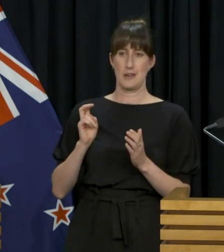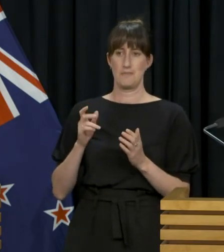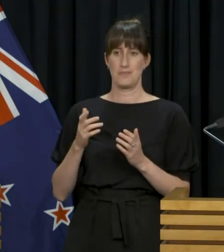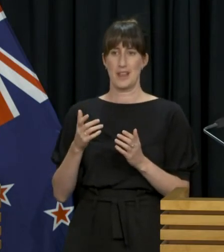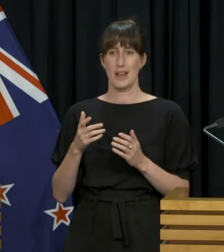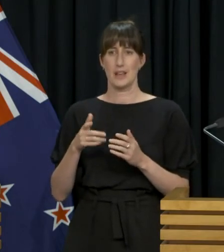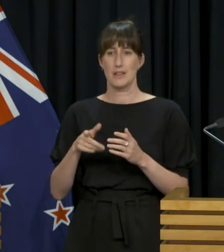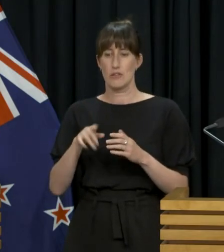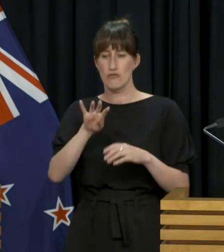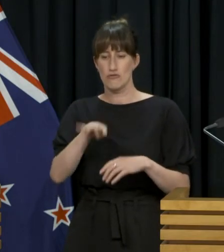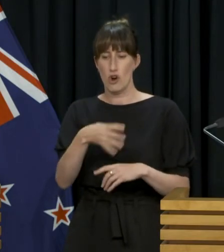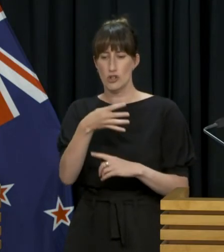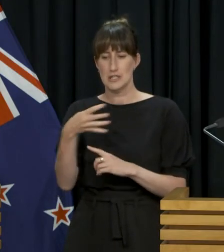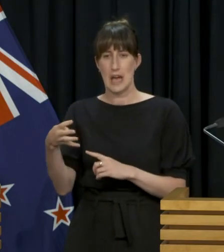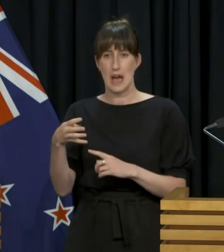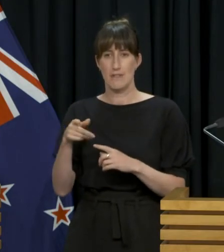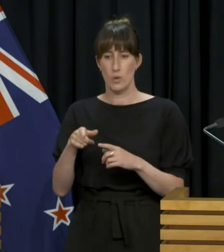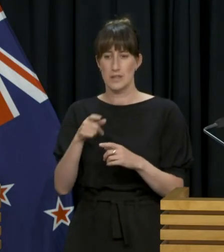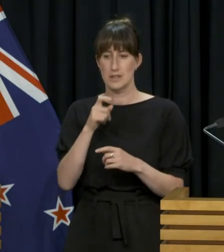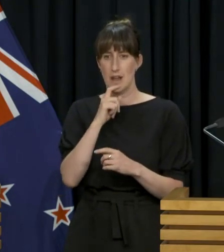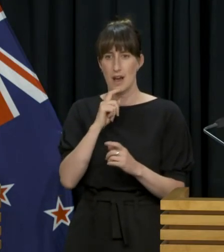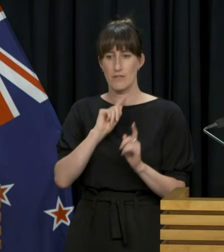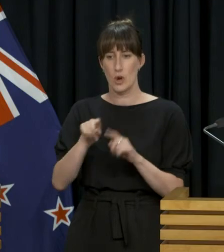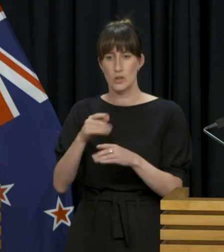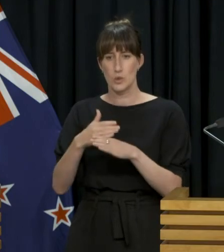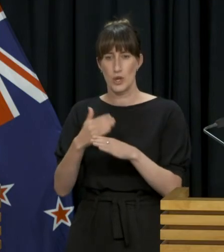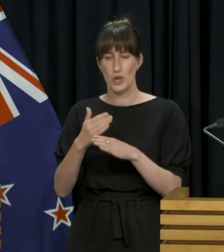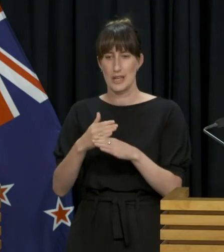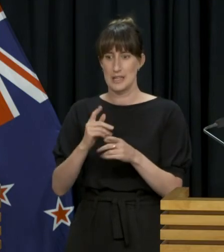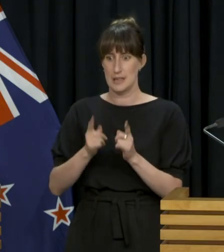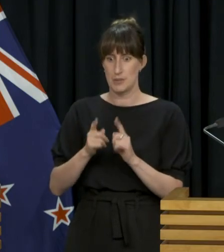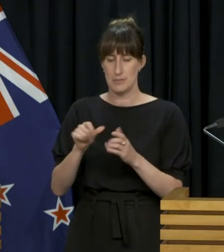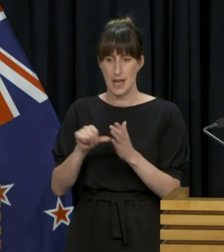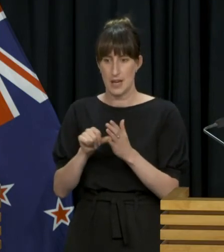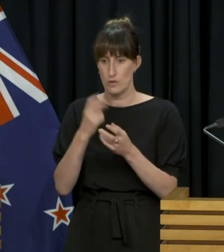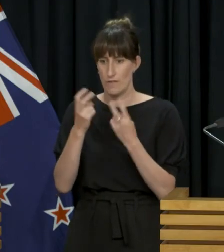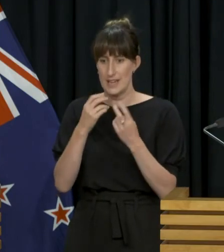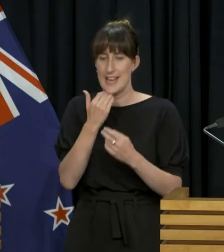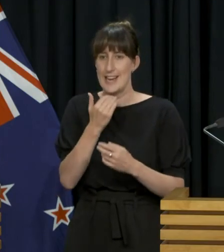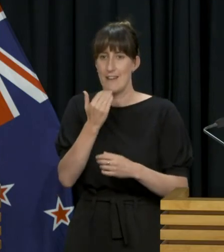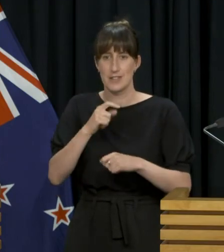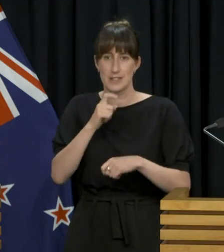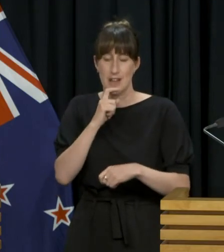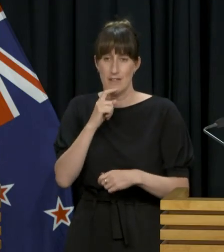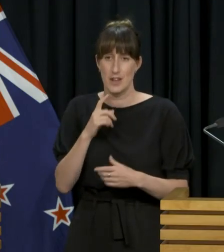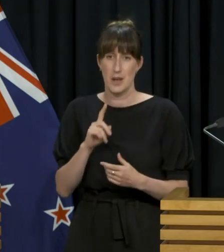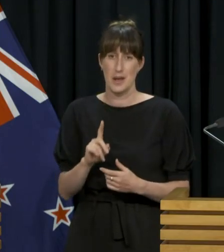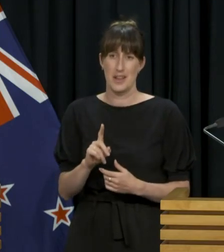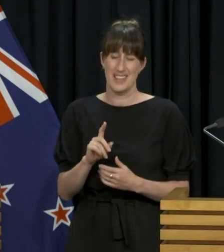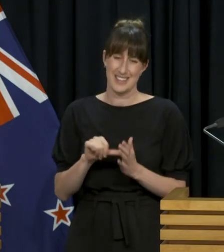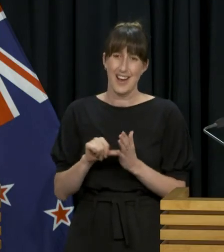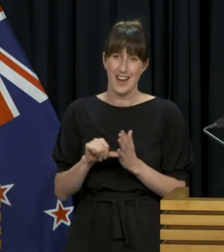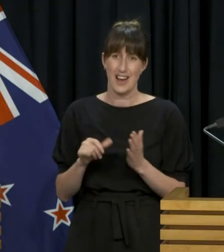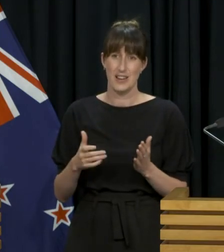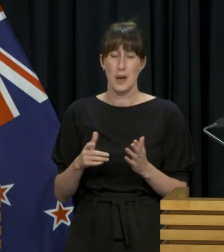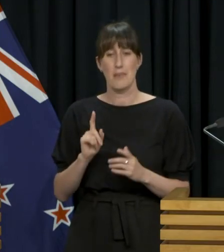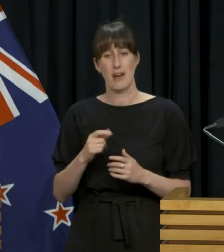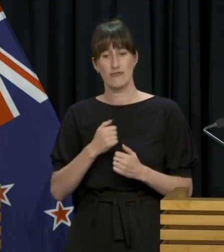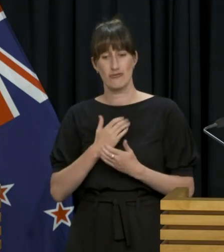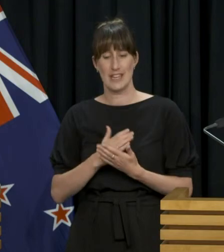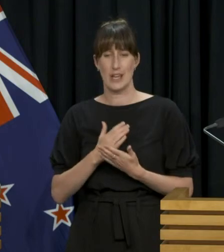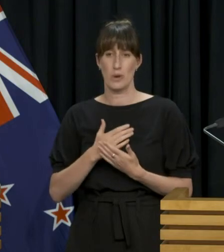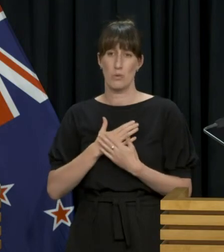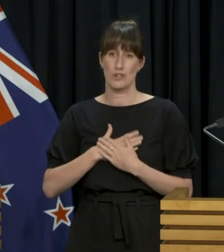reluctance to go and work in those environments. We can all do something about that, which is to just send our love to those workers and send our thanks